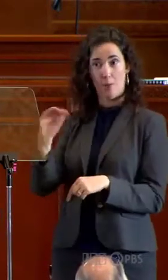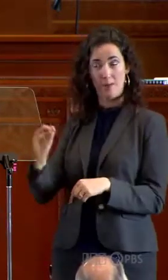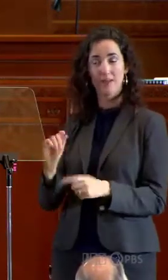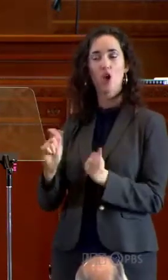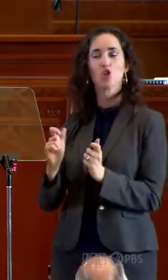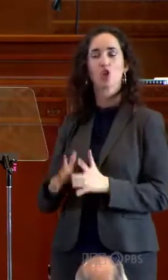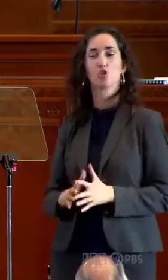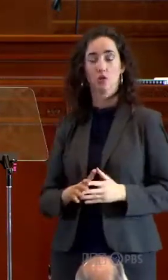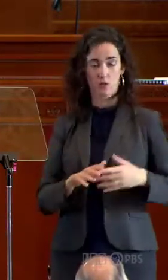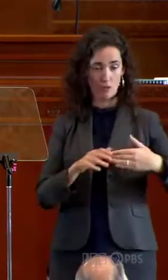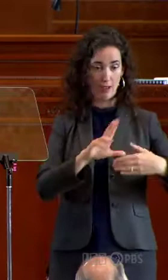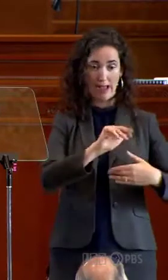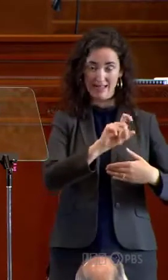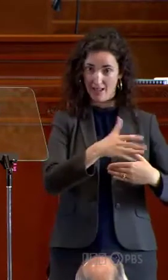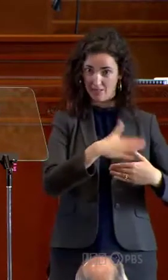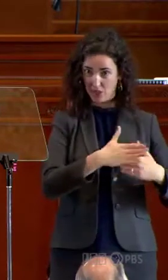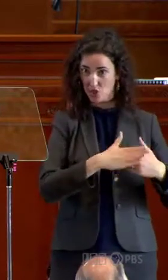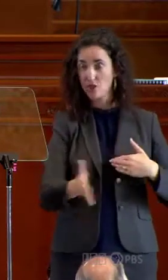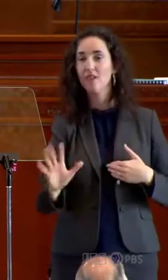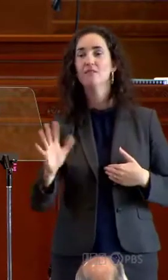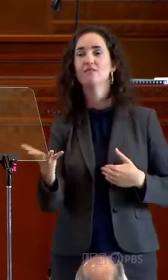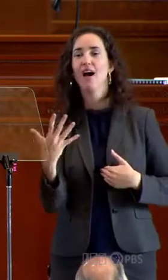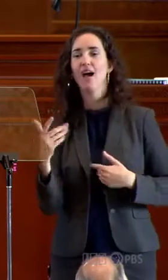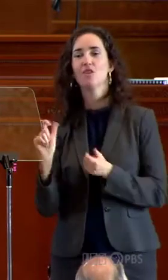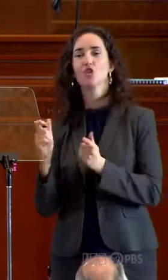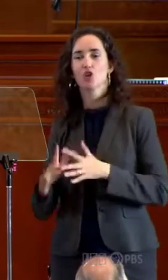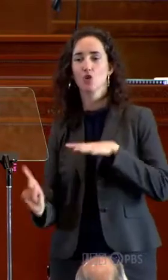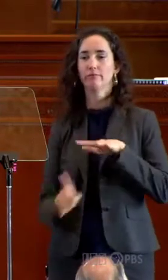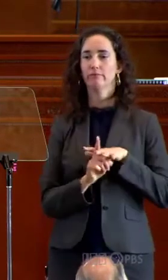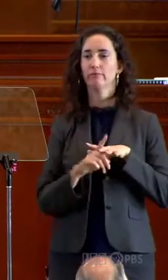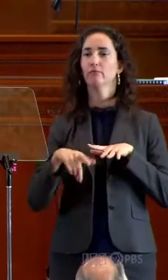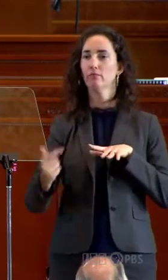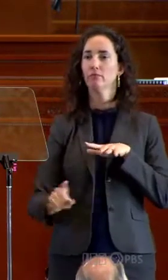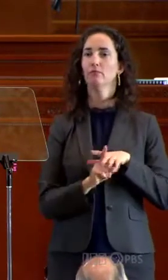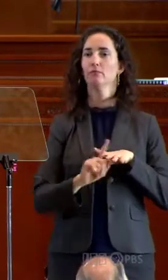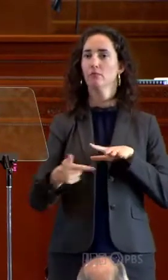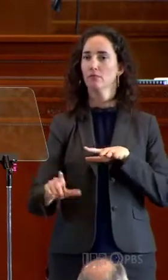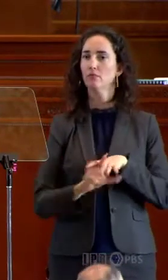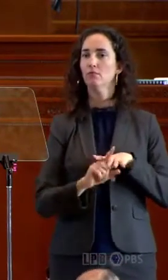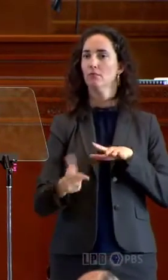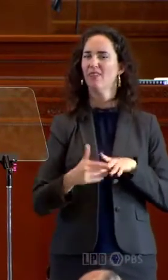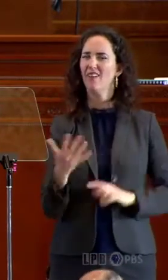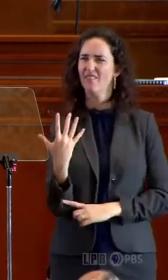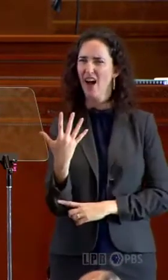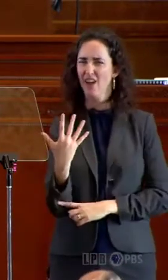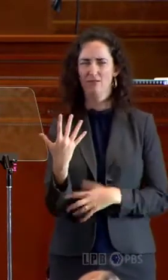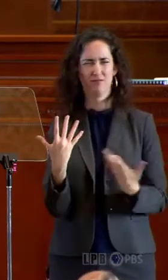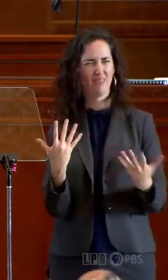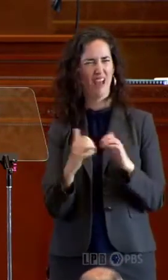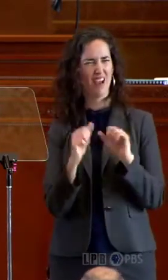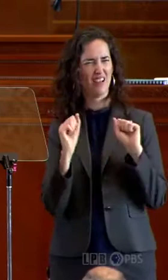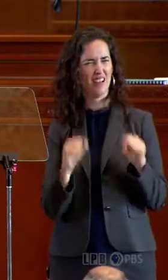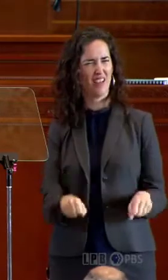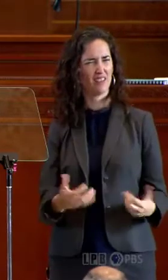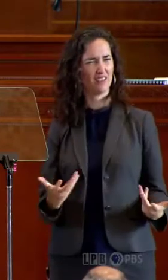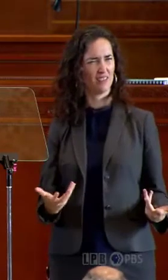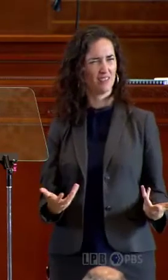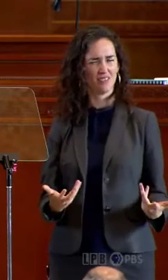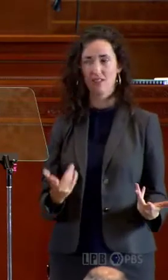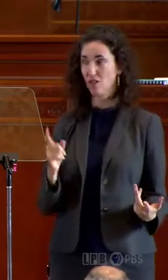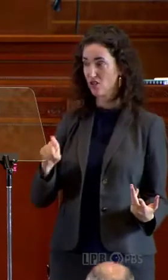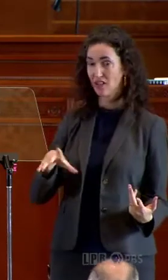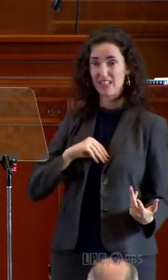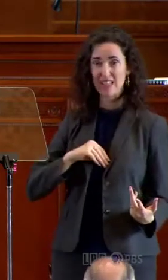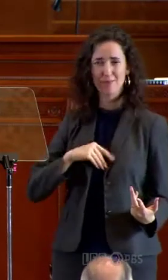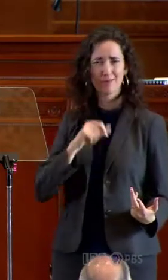first 12 weeks after Ida destroyed her home in Destrehan. How is that even remotely possible or acceptable?